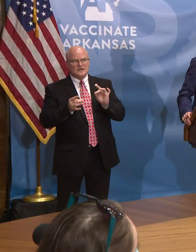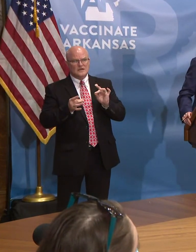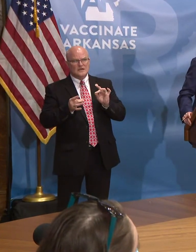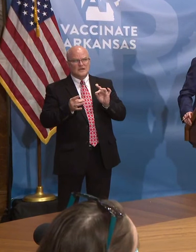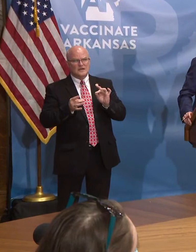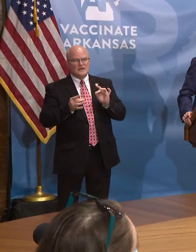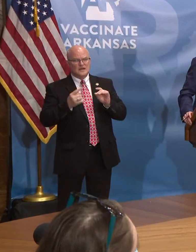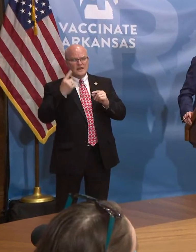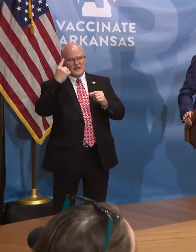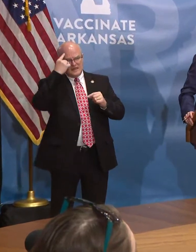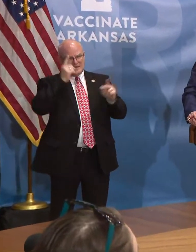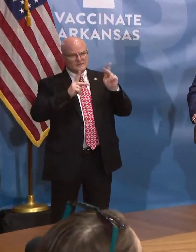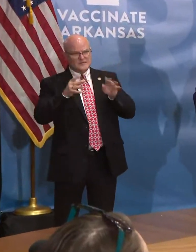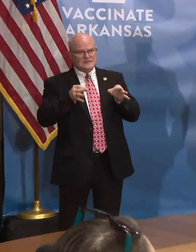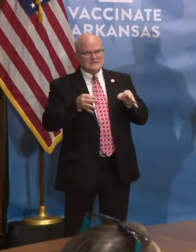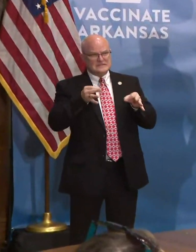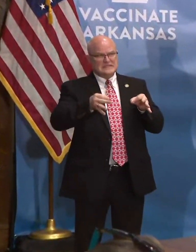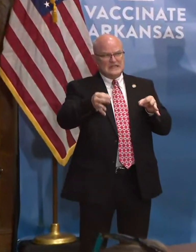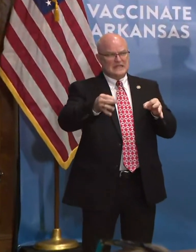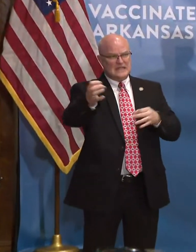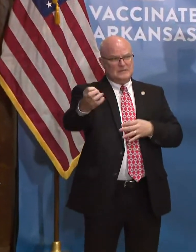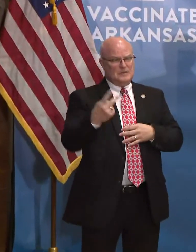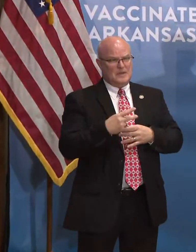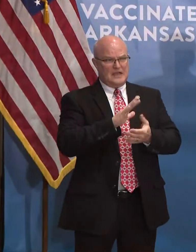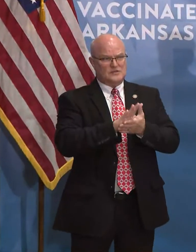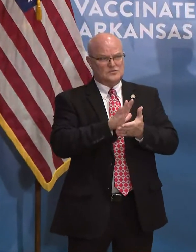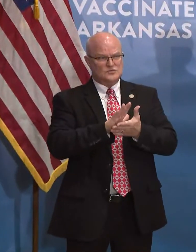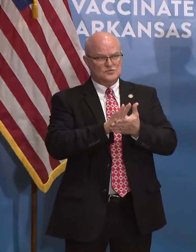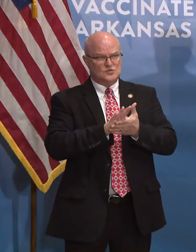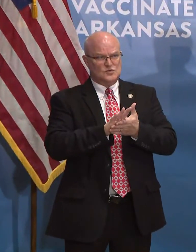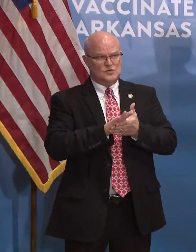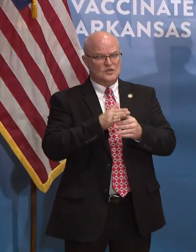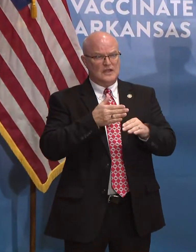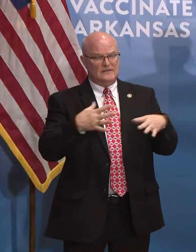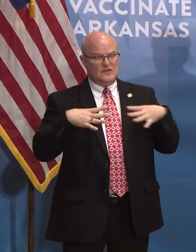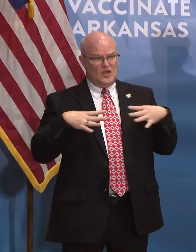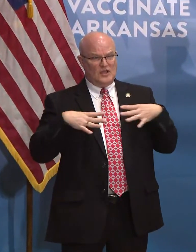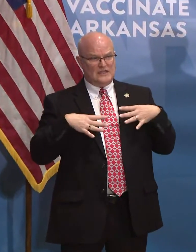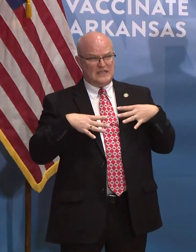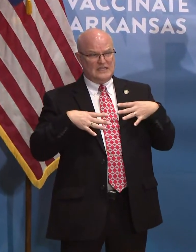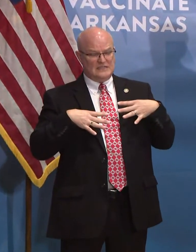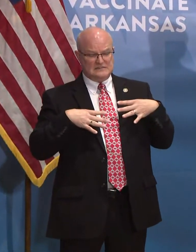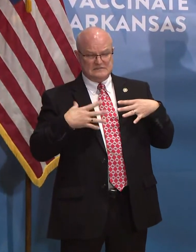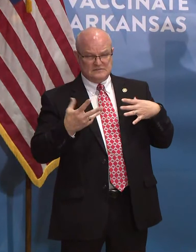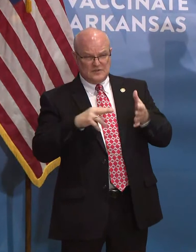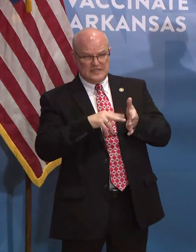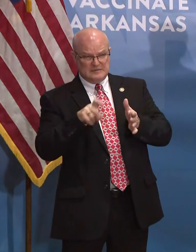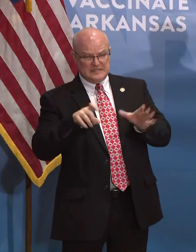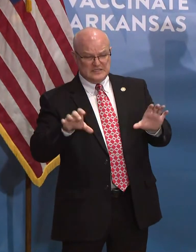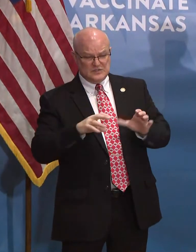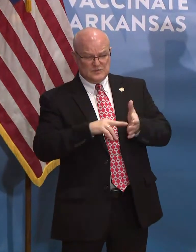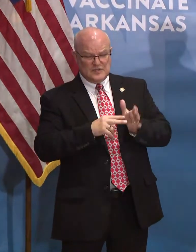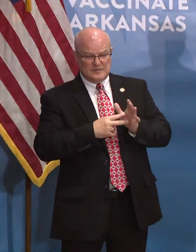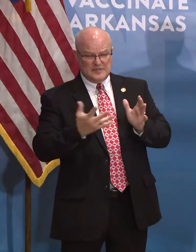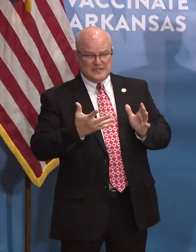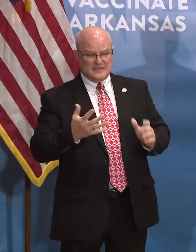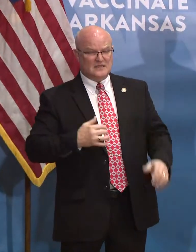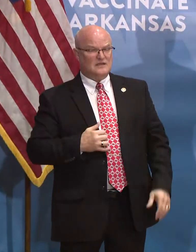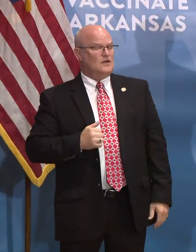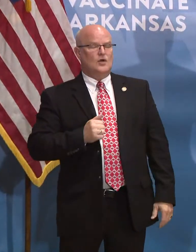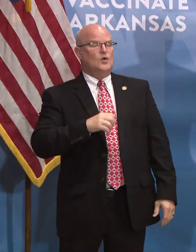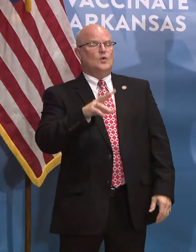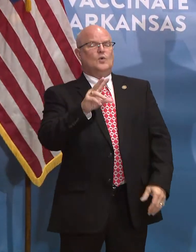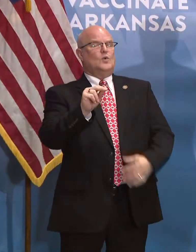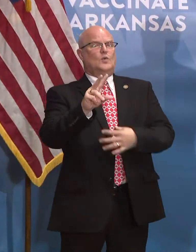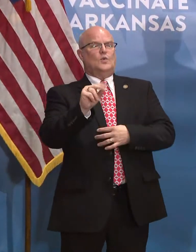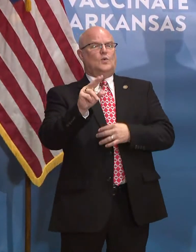they should consider delaying coming back to school after the holiday break? And is that something they even could do if they wanted? No,